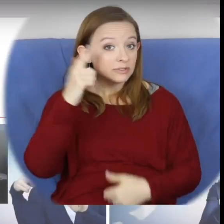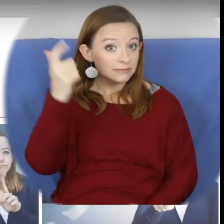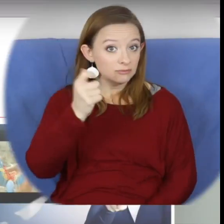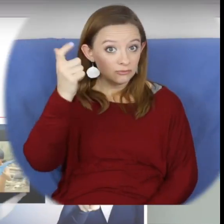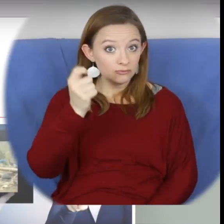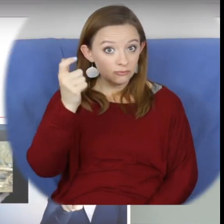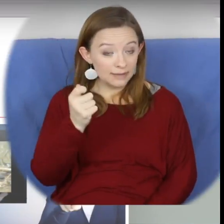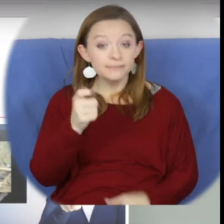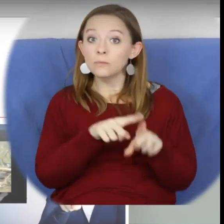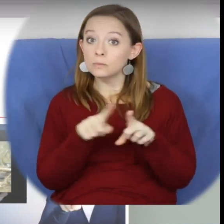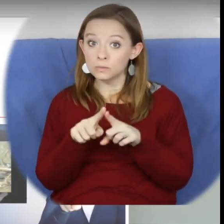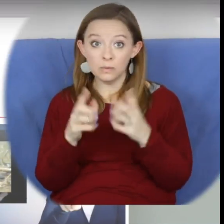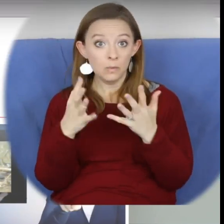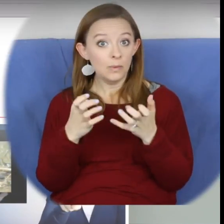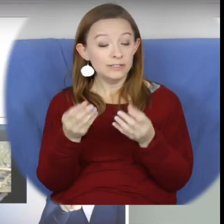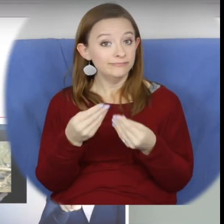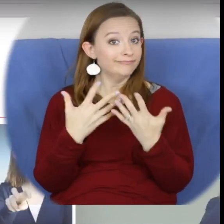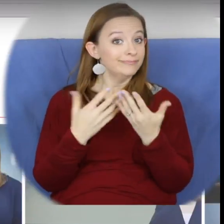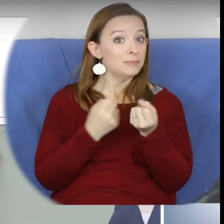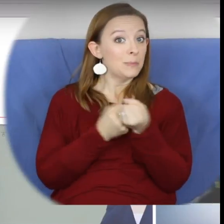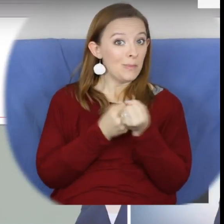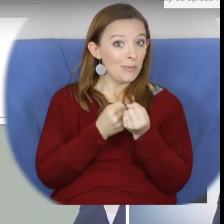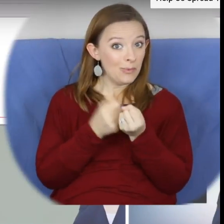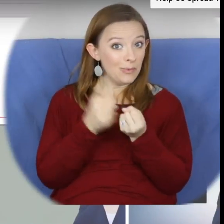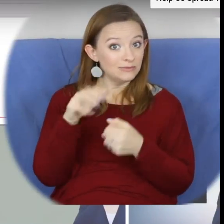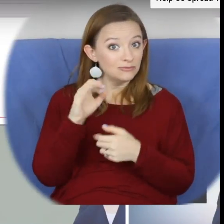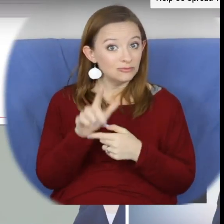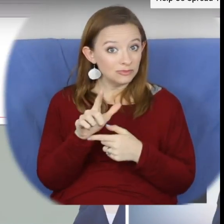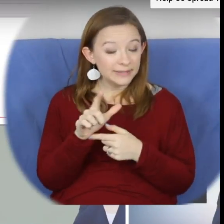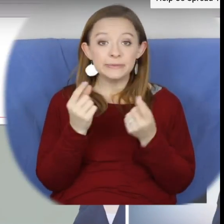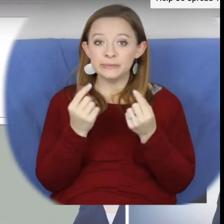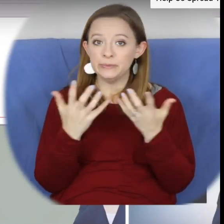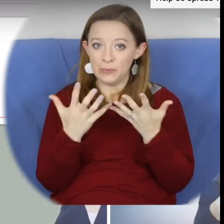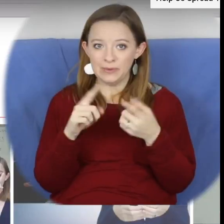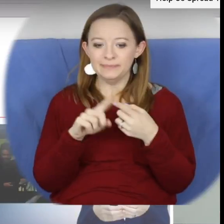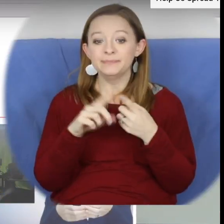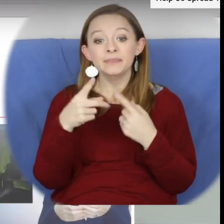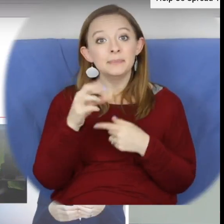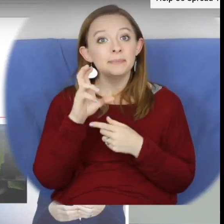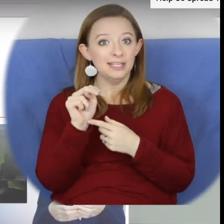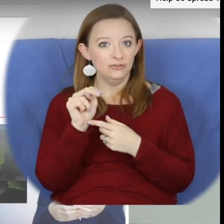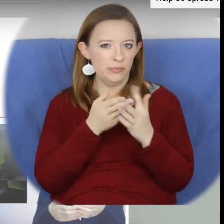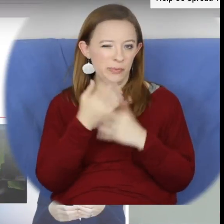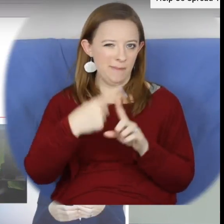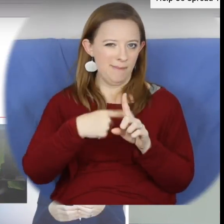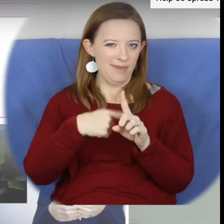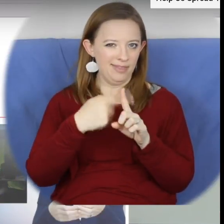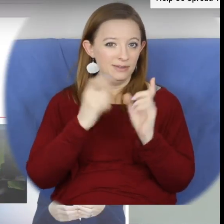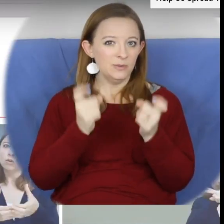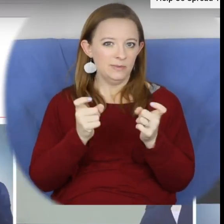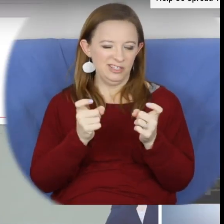below. If you remember to subscribe. Also, if you want to let me know your support or support ASL